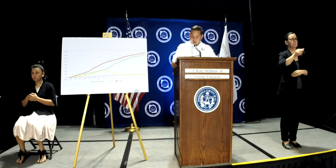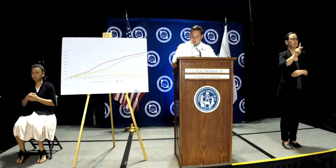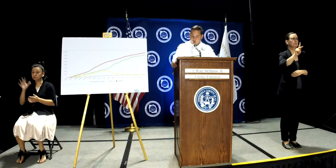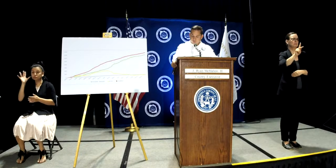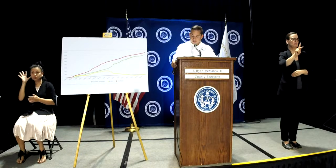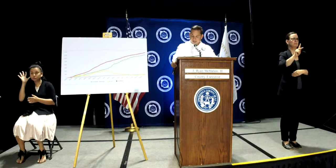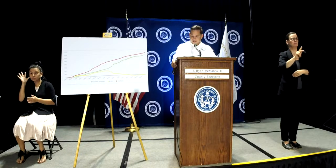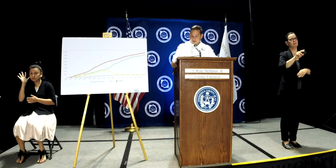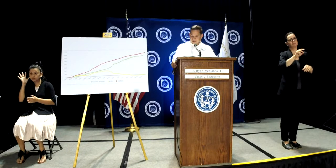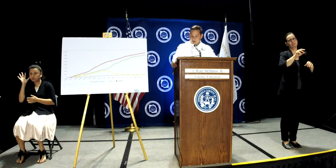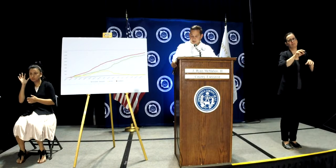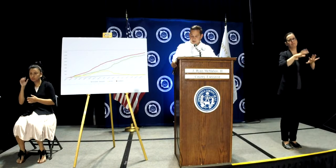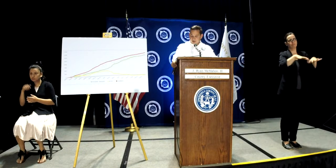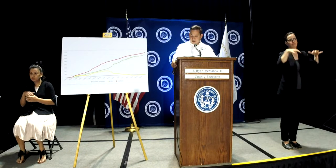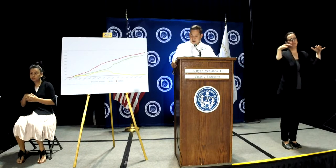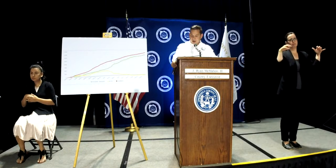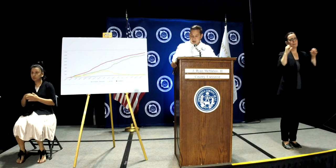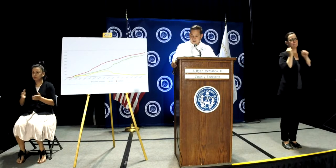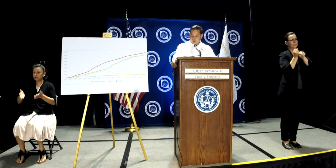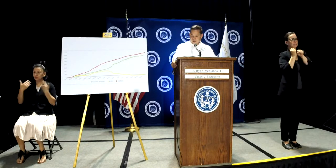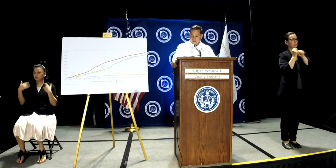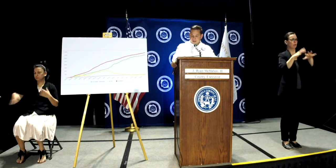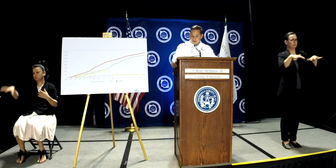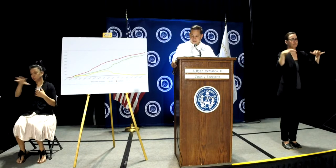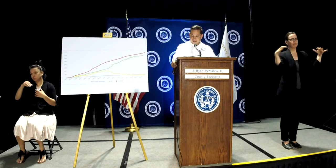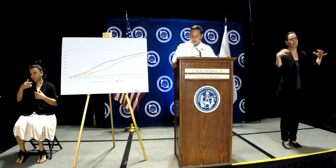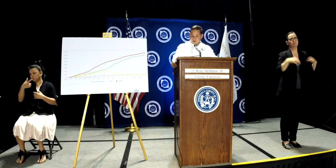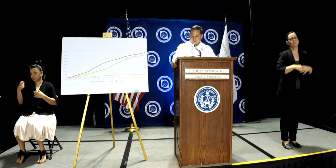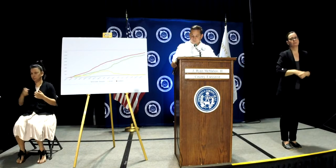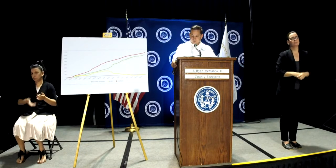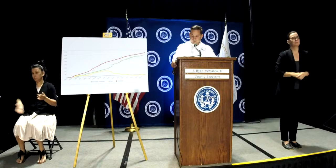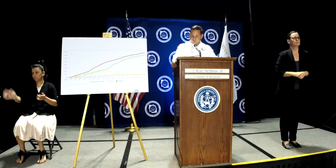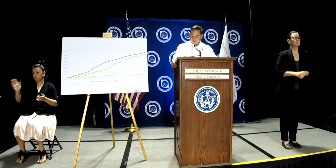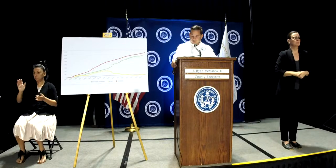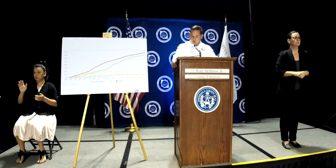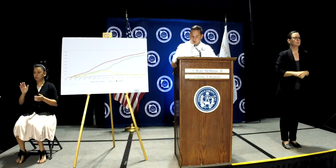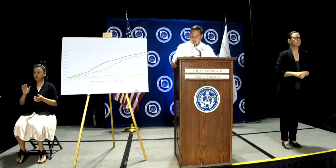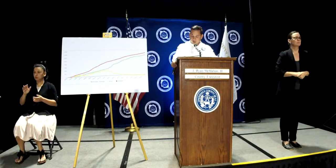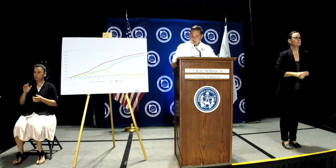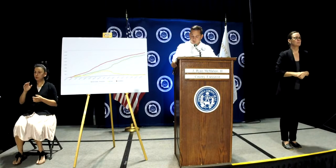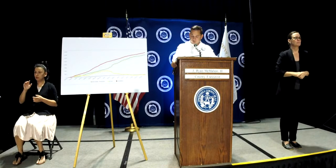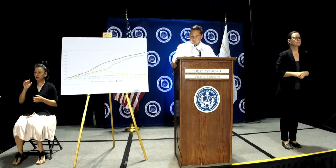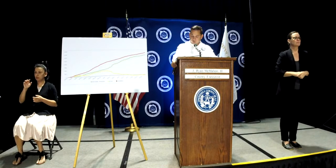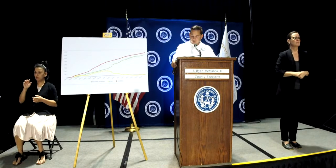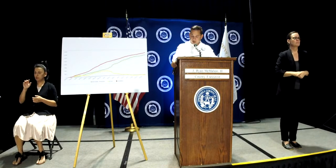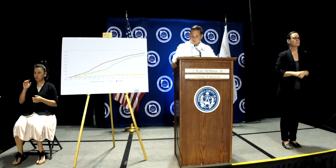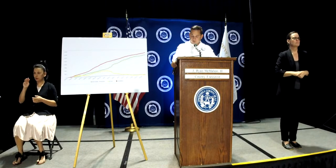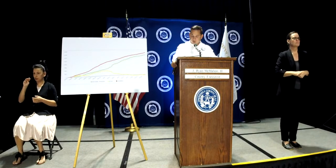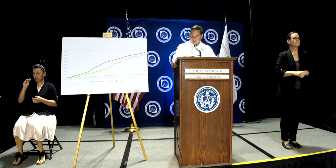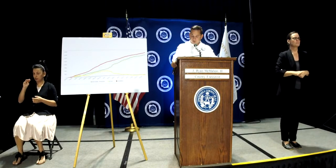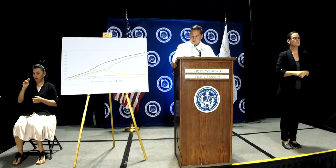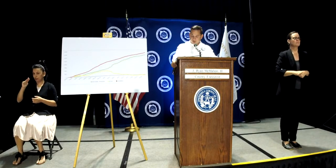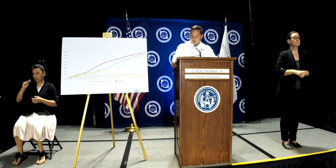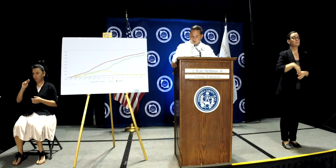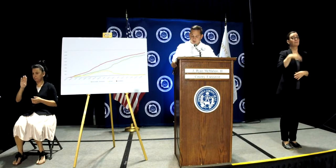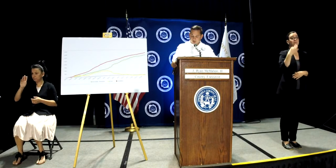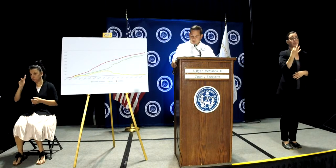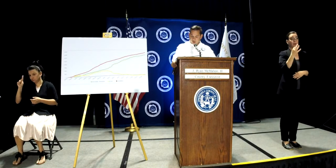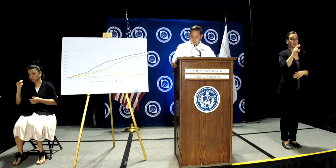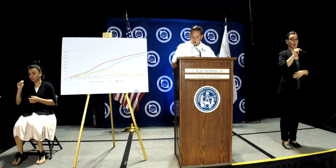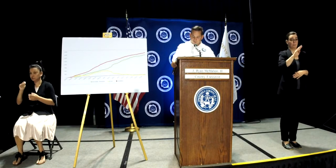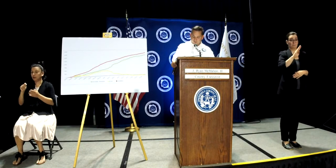have an open testing day at NBT Bank Stadium, where we'll have our partners